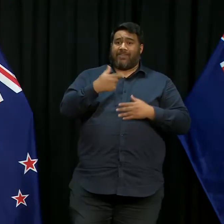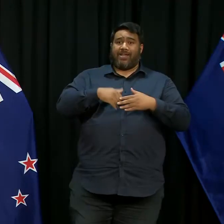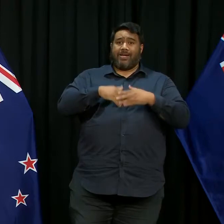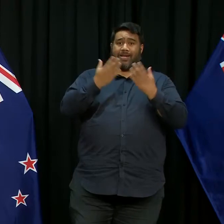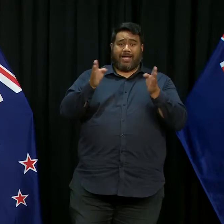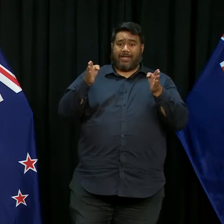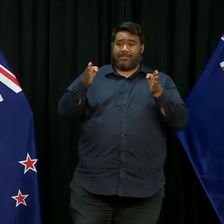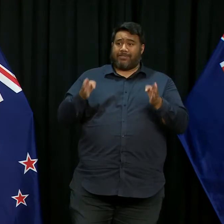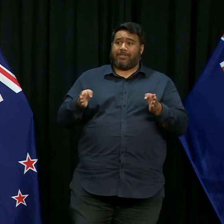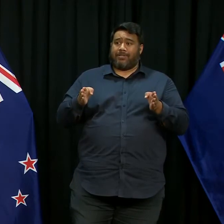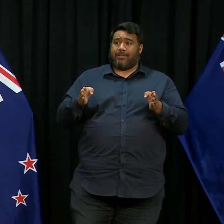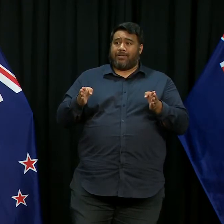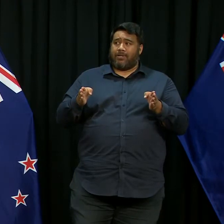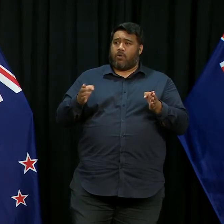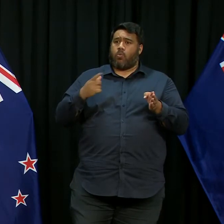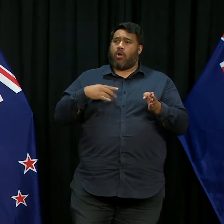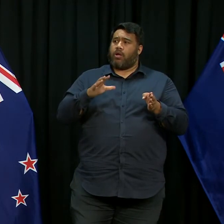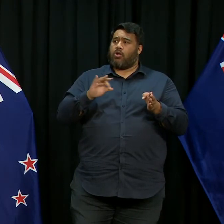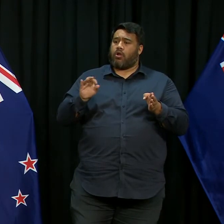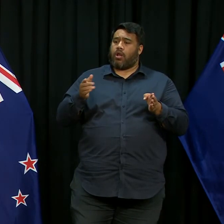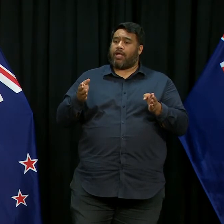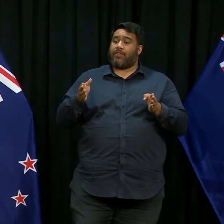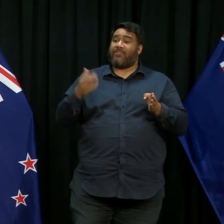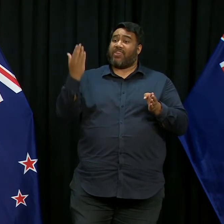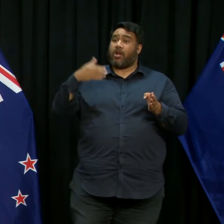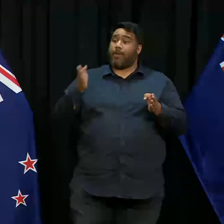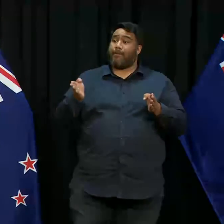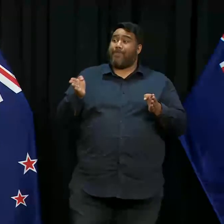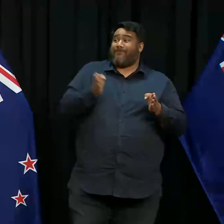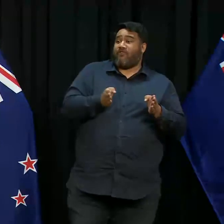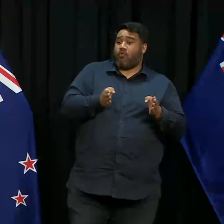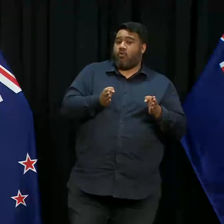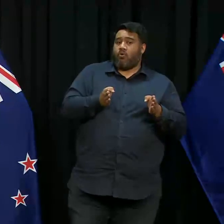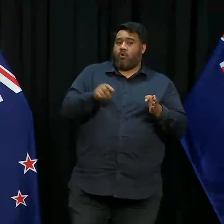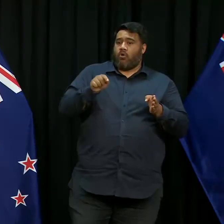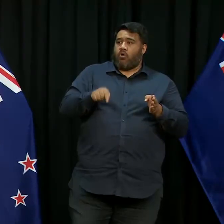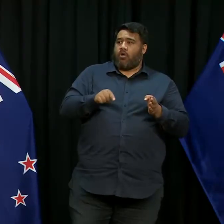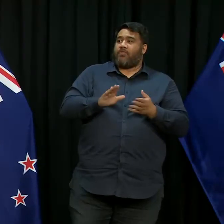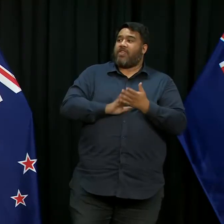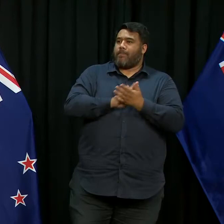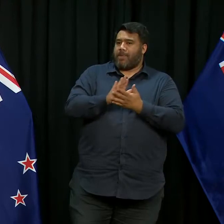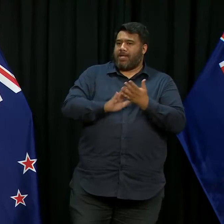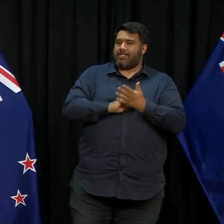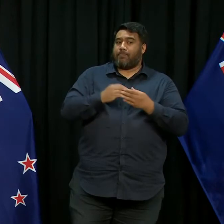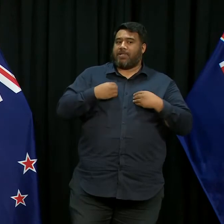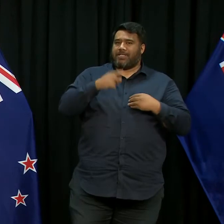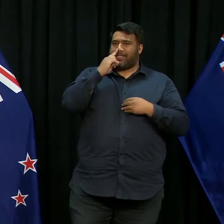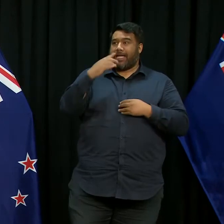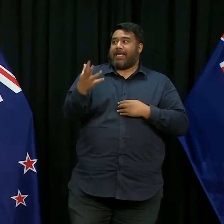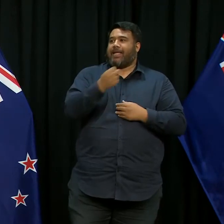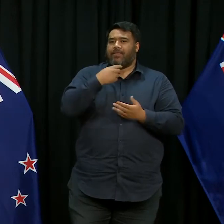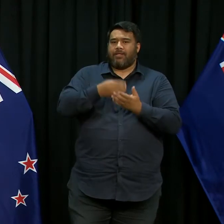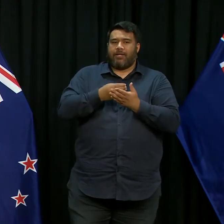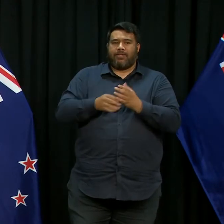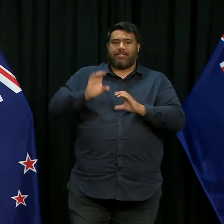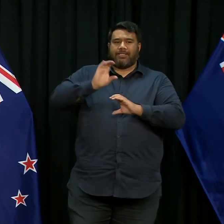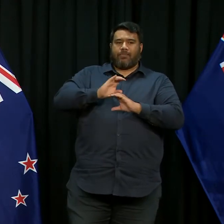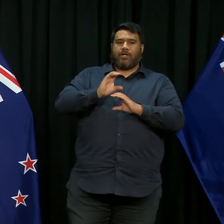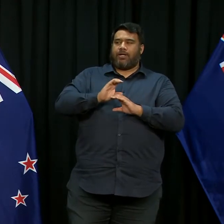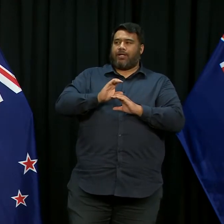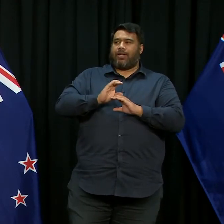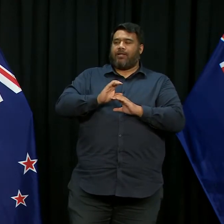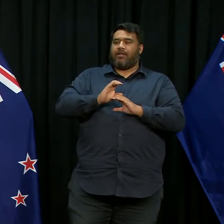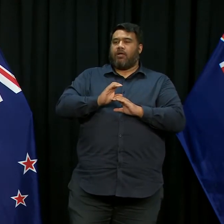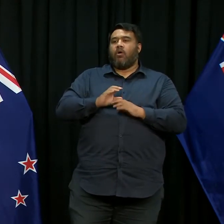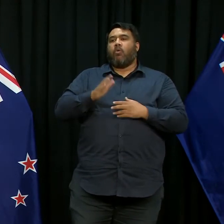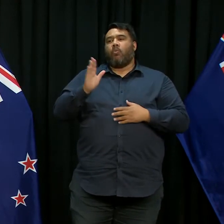the night before, so businesses could get that subsidy that the government's Primarily, we wanted to make sure we had enough time at